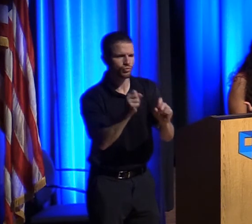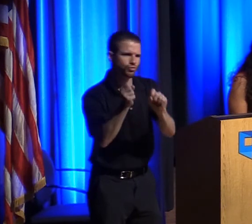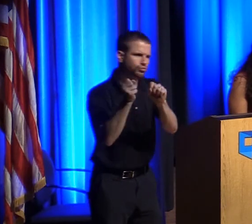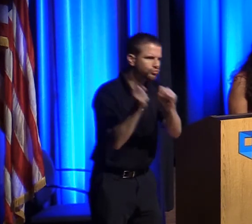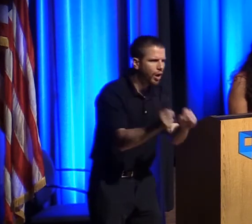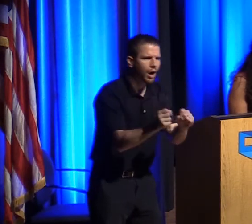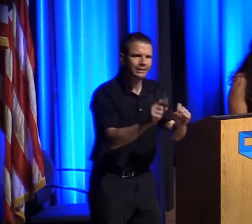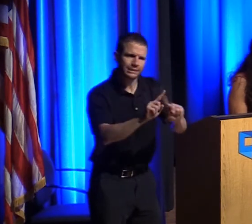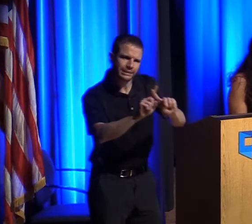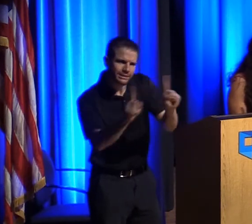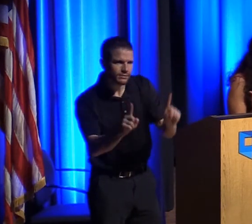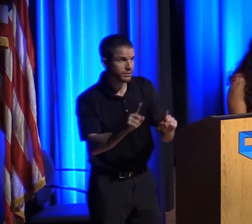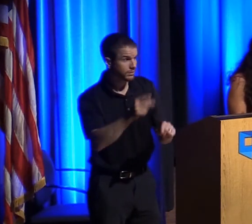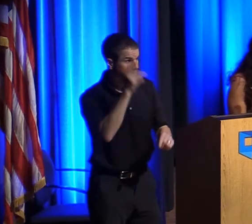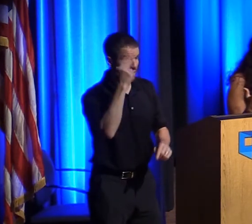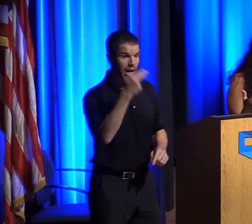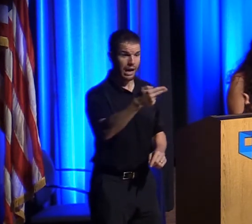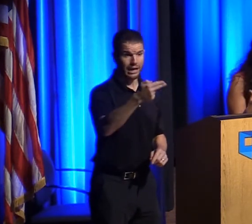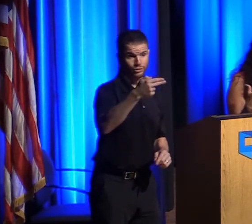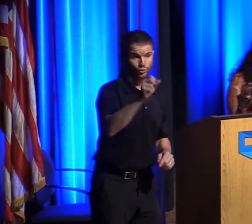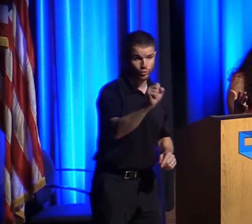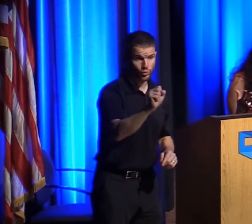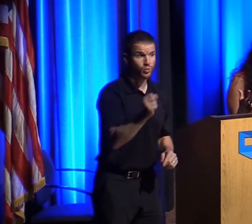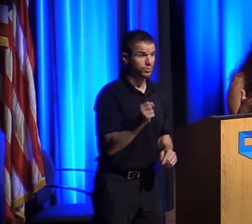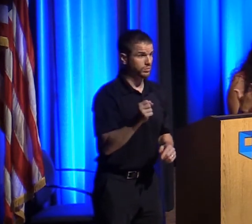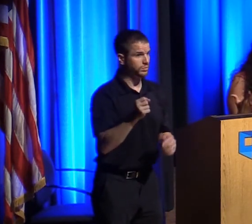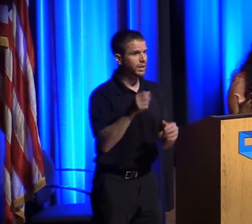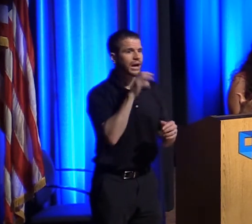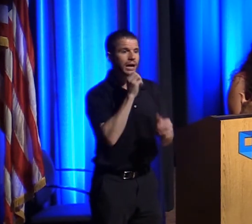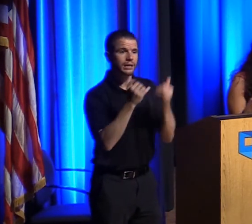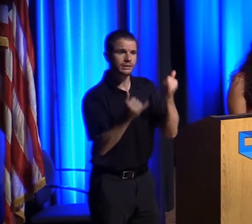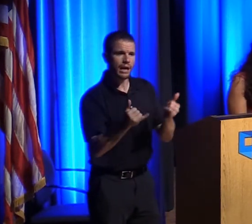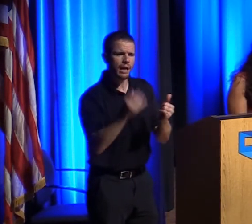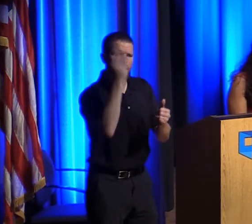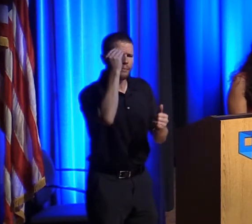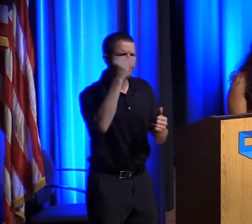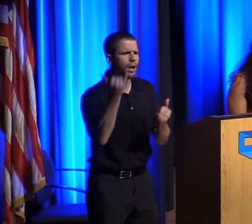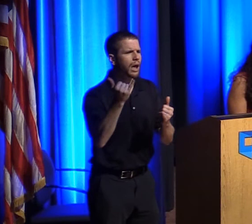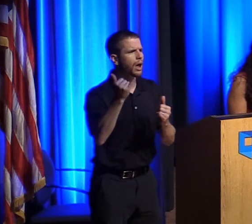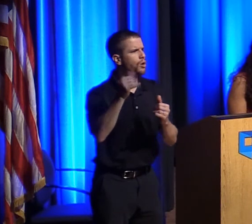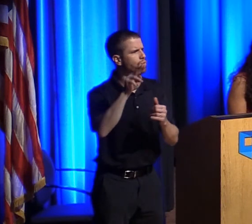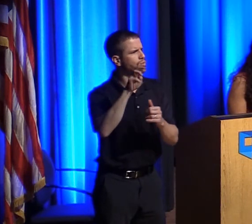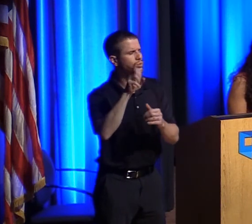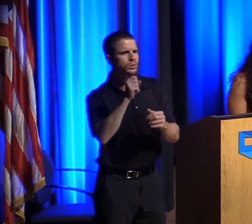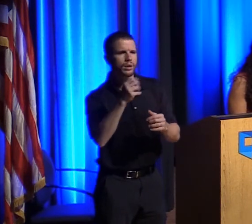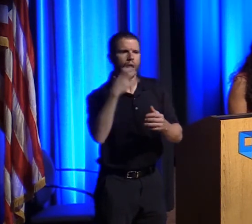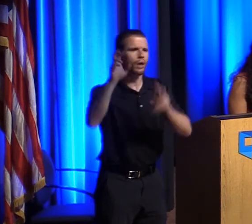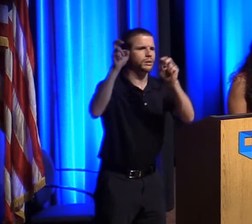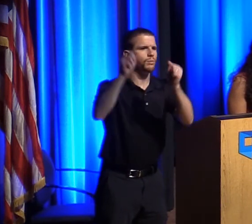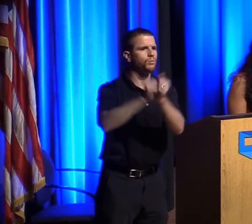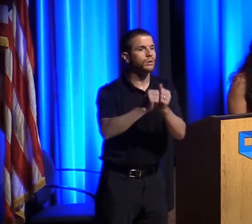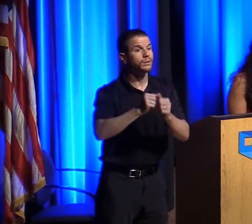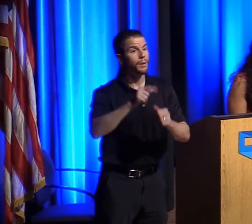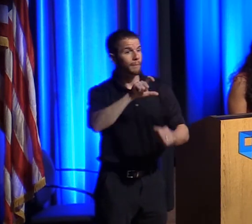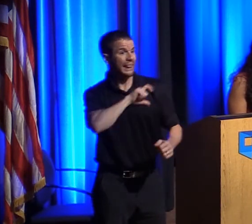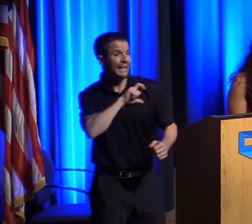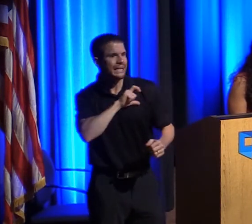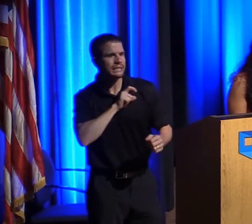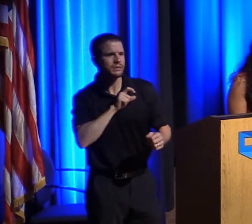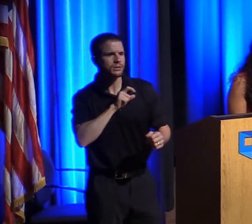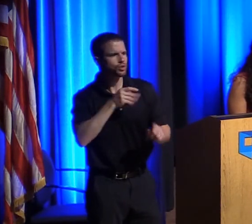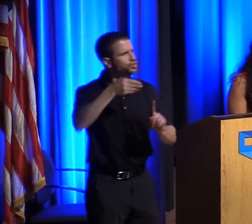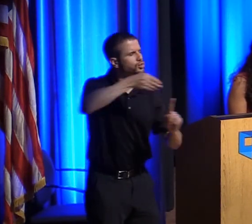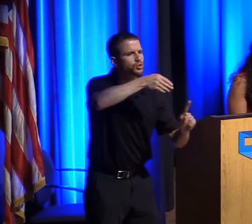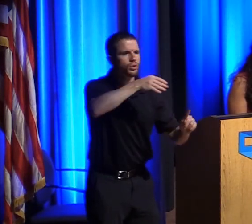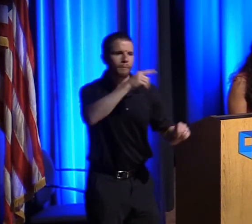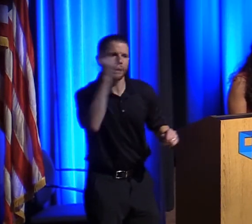if you think about African American communities and policing of youth, like it matters. And so I think,